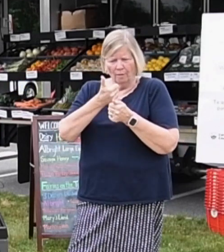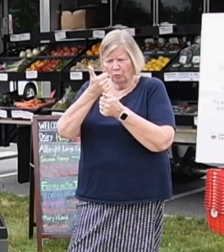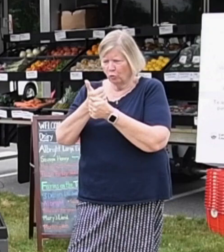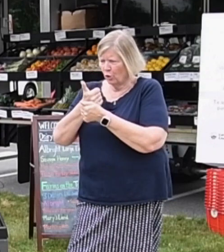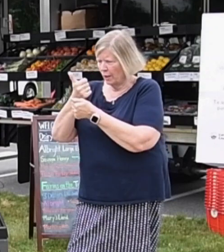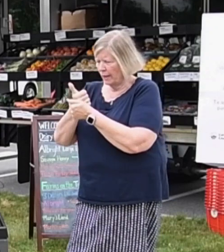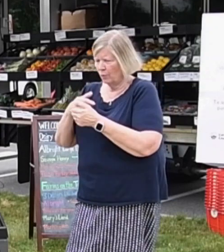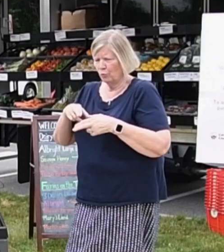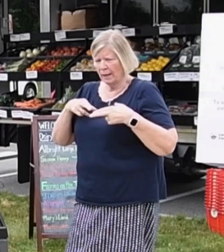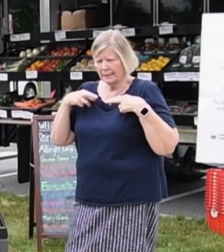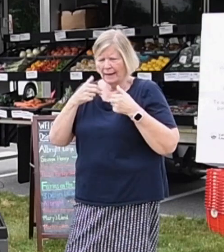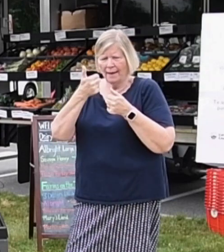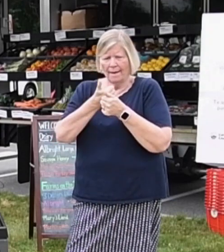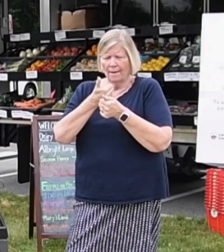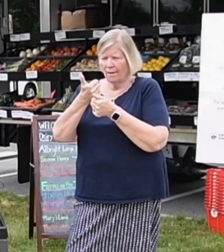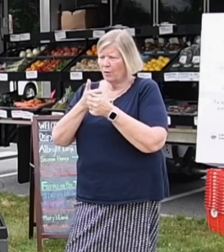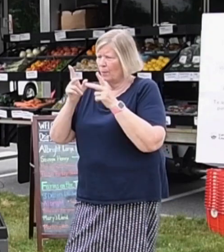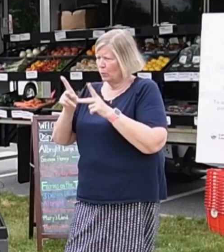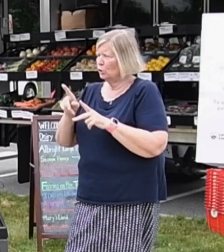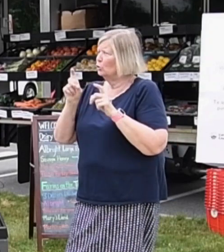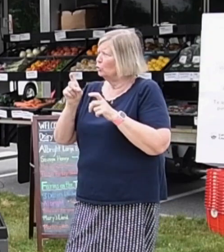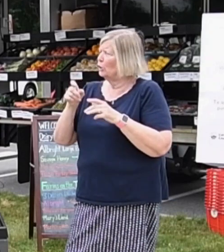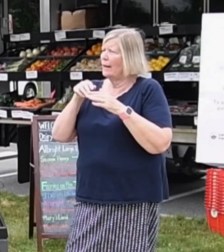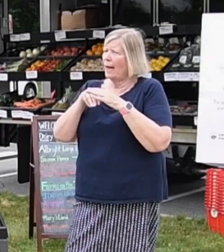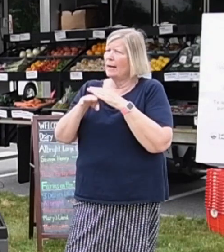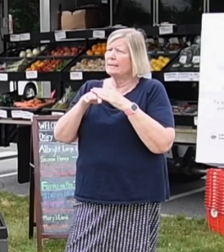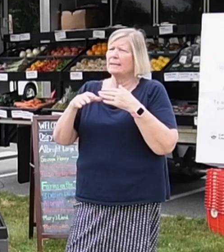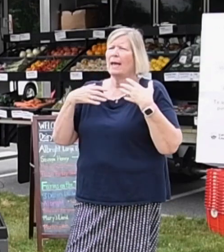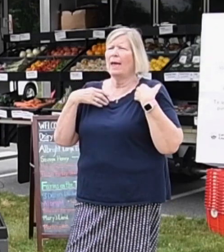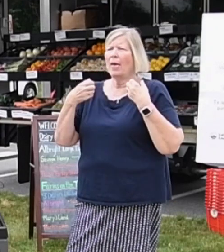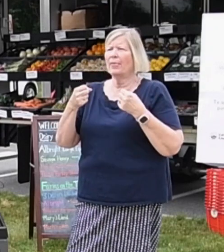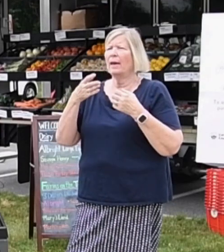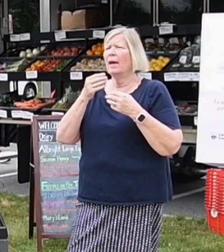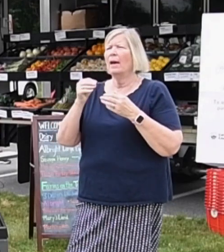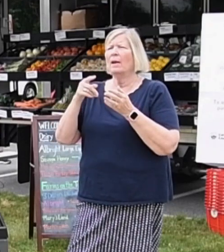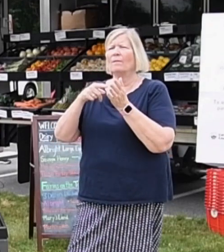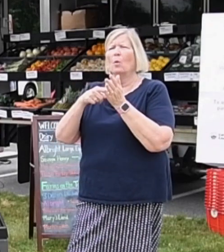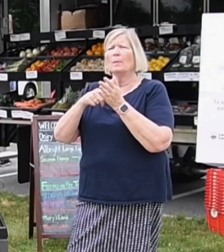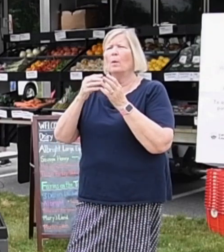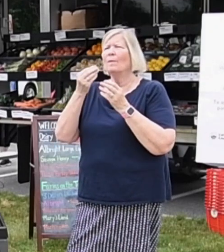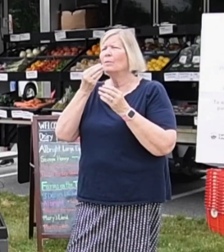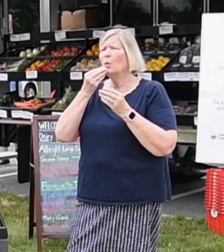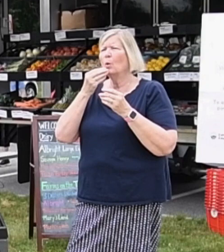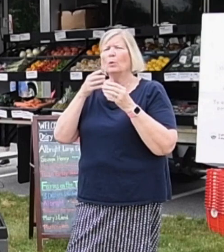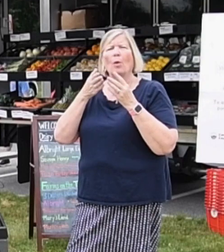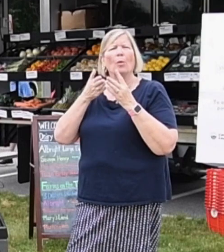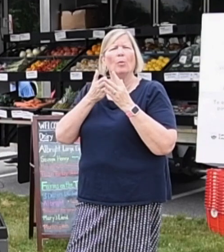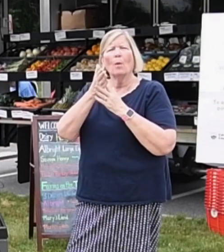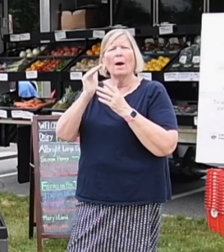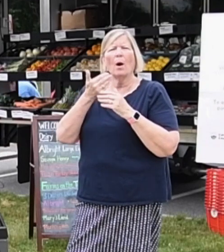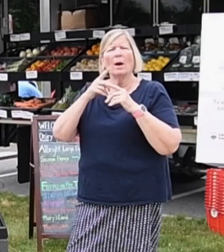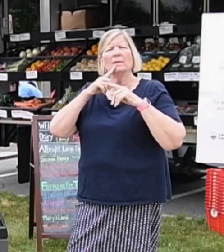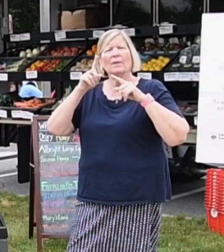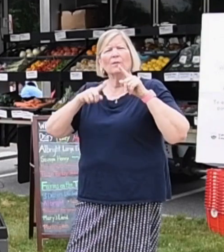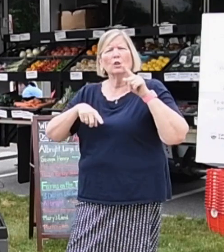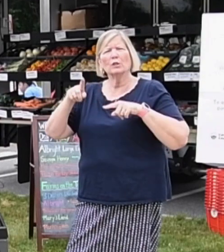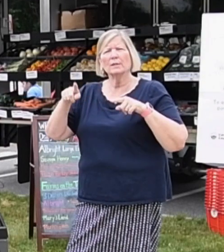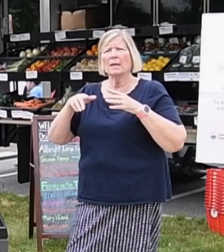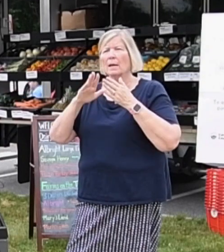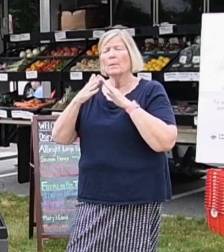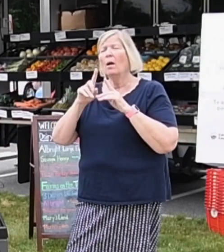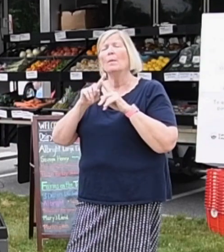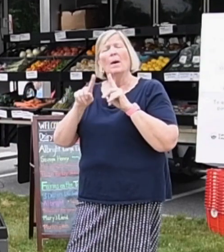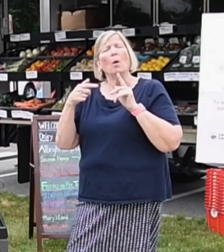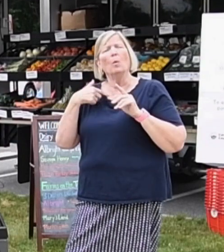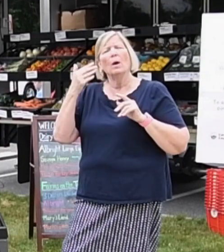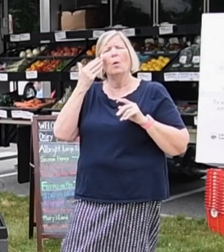every resident, should be able to access healthy and affordable food throughout our diverse communities, although we are aware that